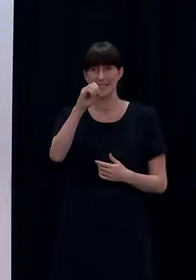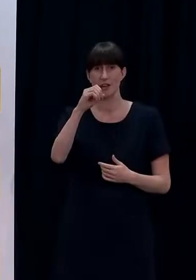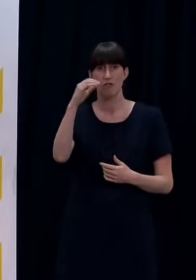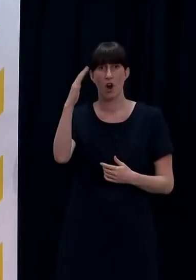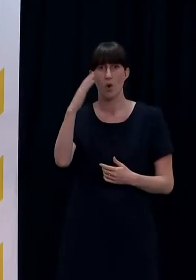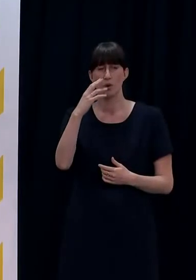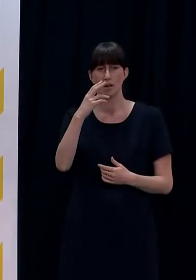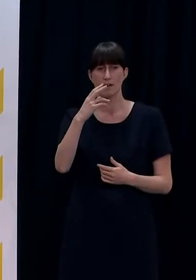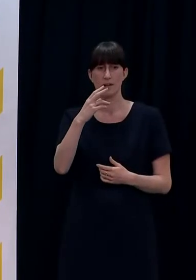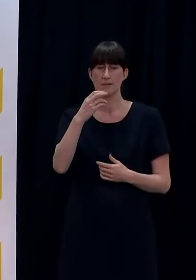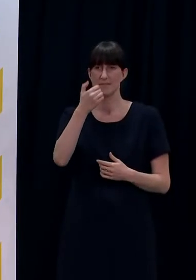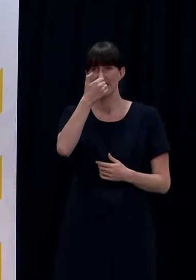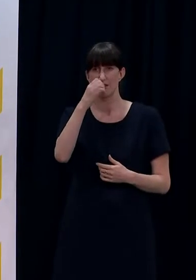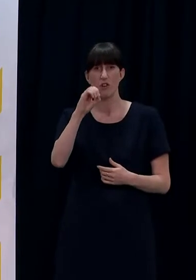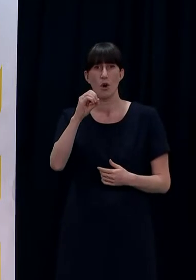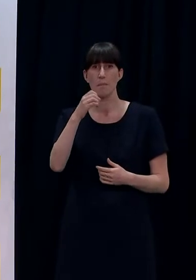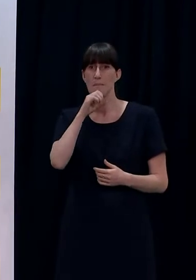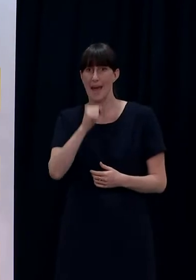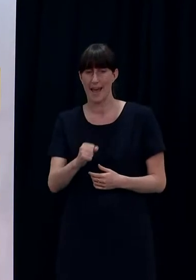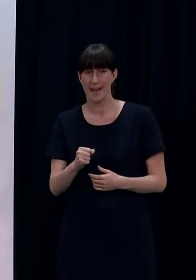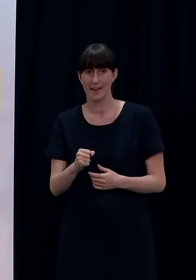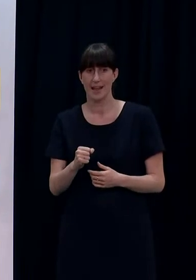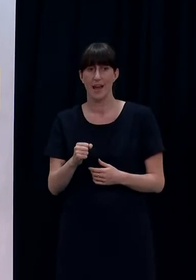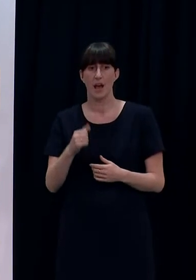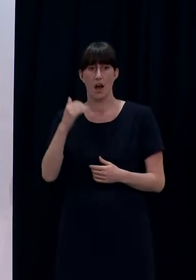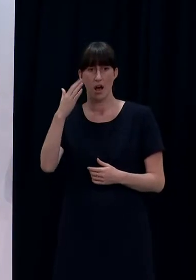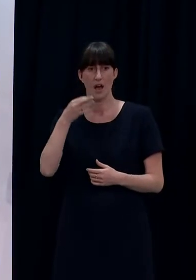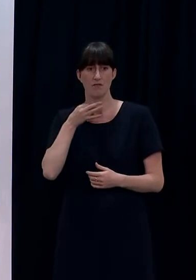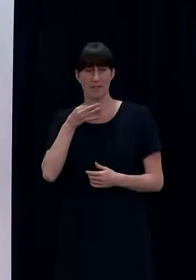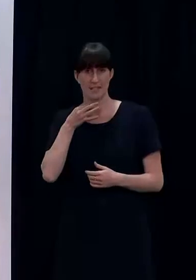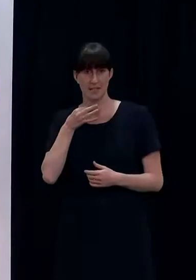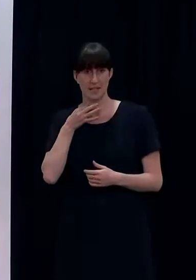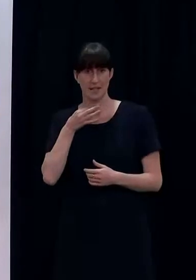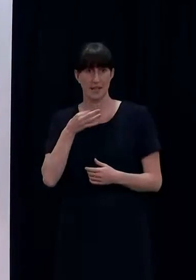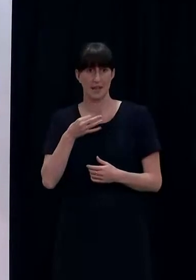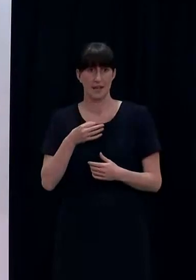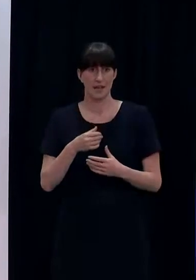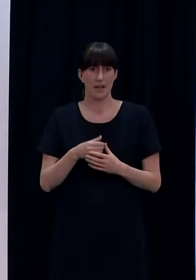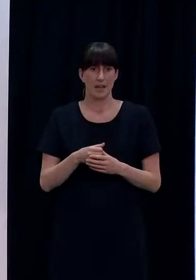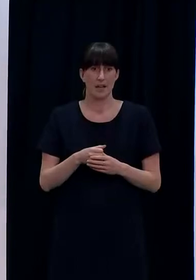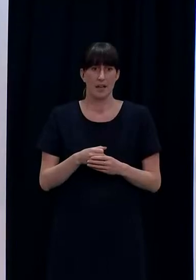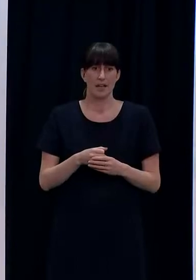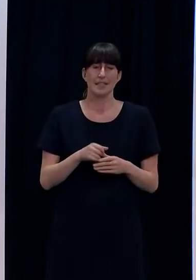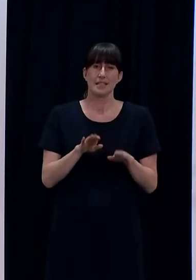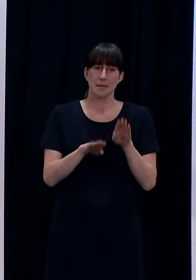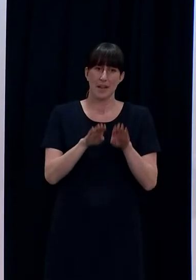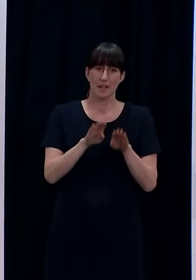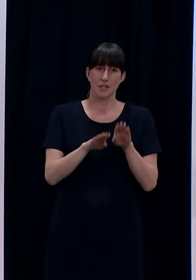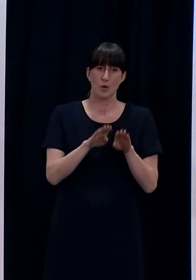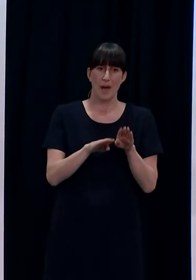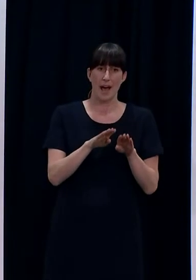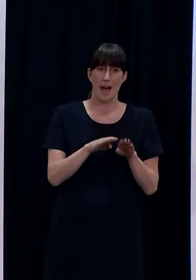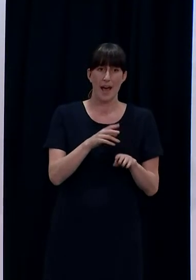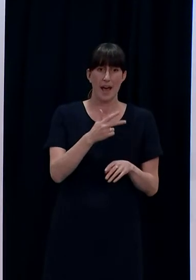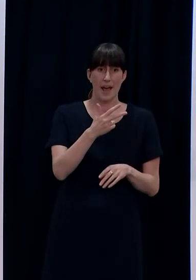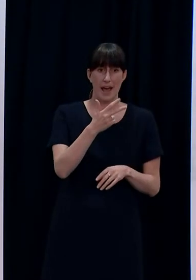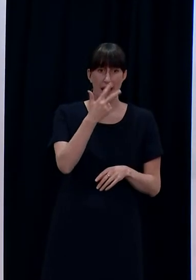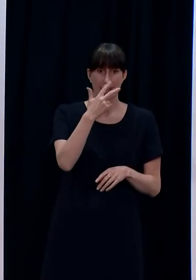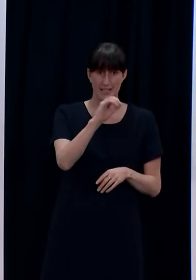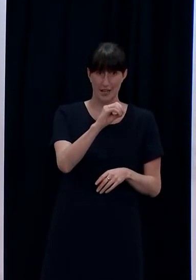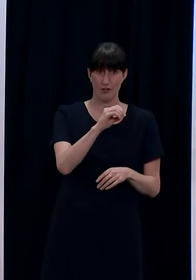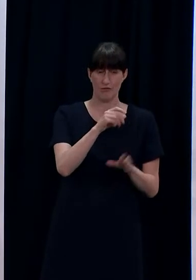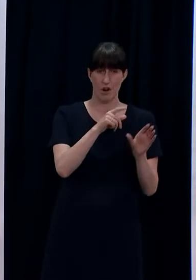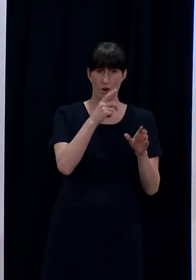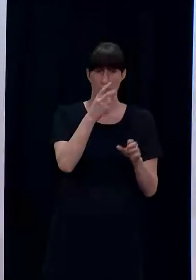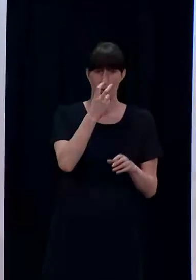as an 80-year-old white man, do you have any regrets over that age prioritization approach? Because it